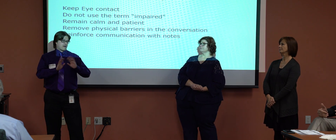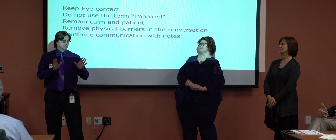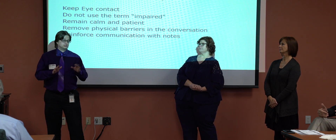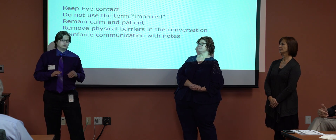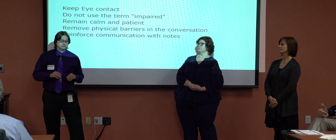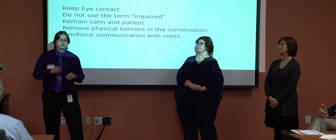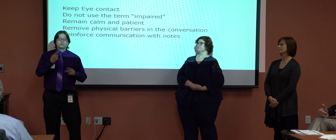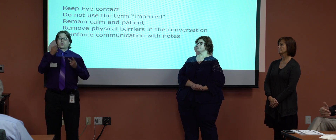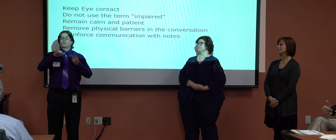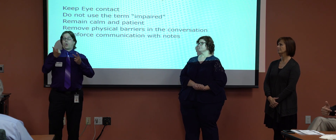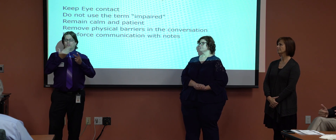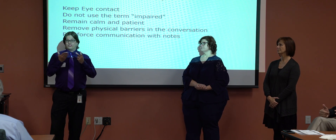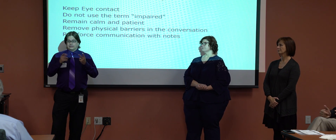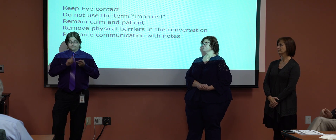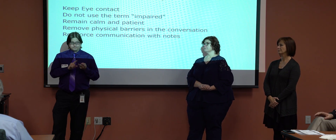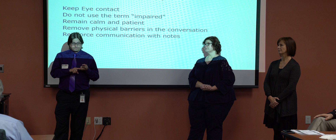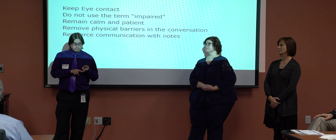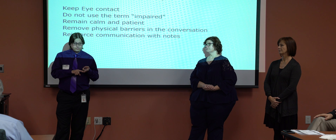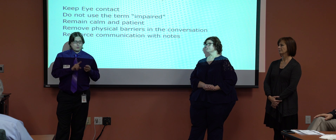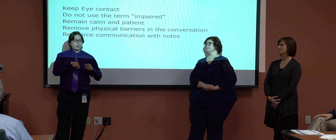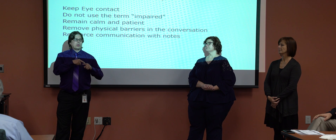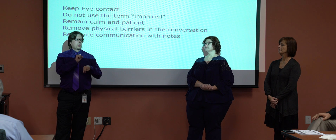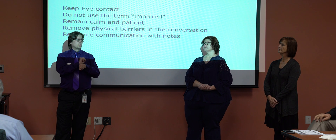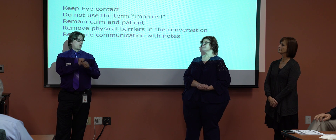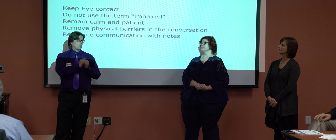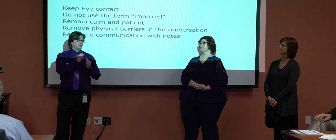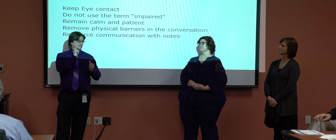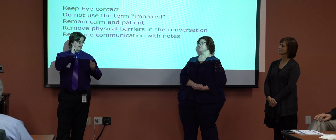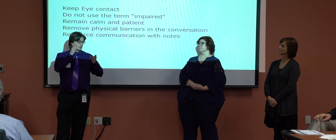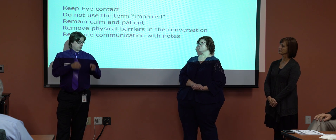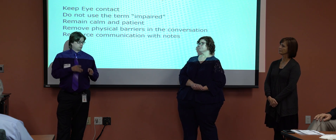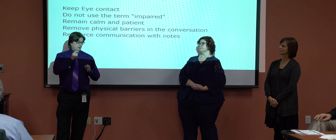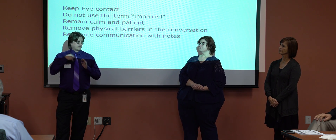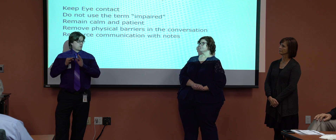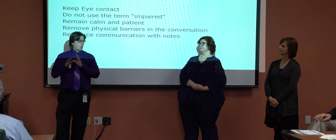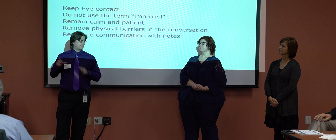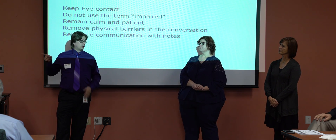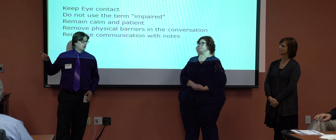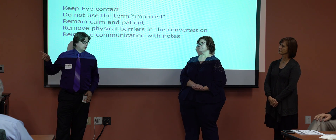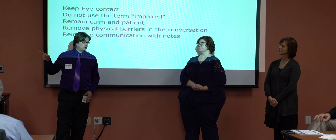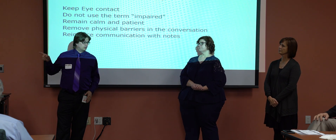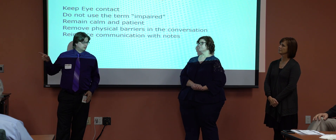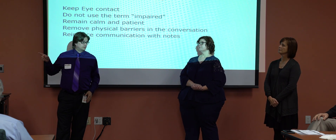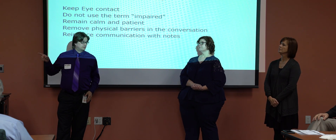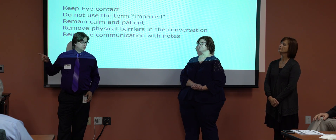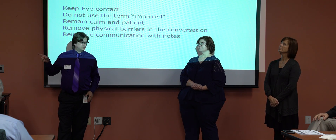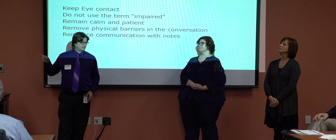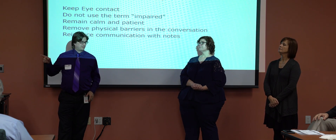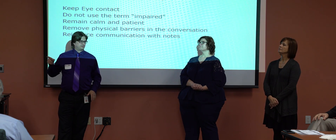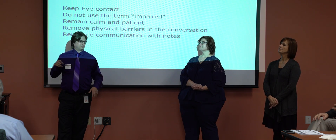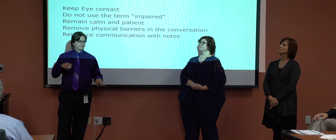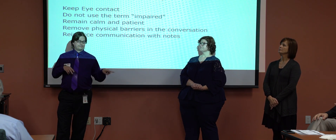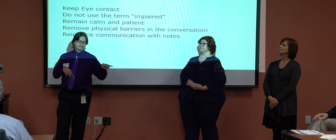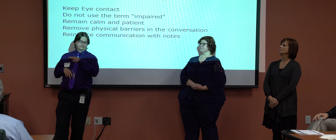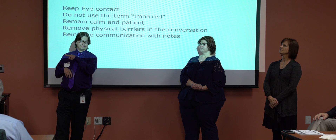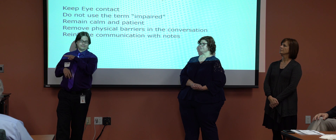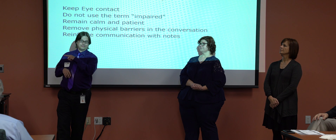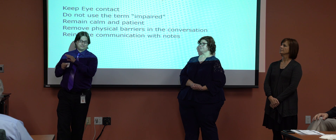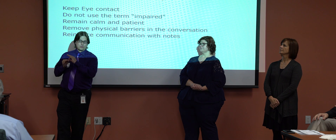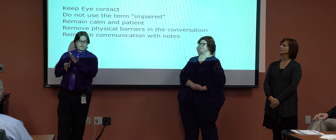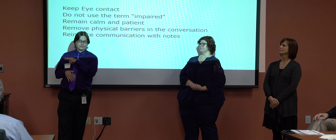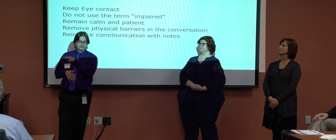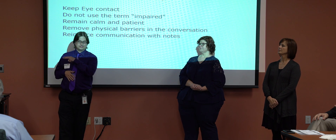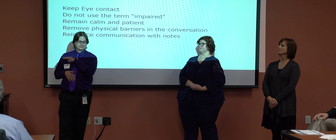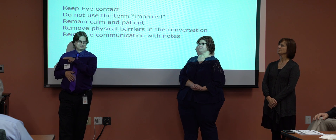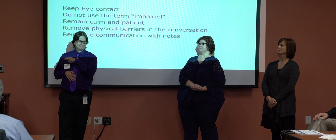them. So body language is critical sometimes when you're working with a deaf or hard of hearing client. And you know, the deaf person is